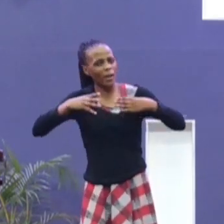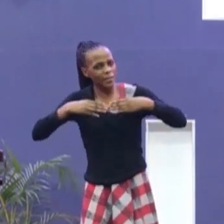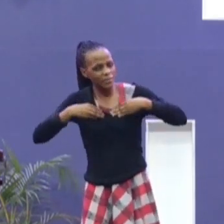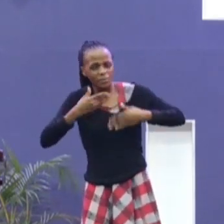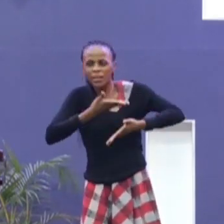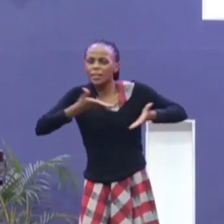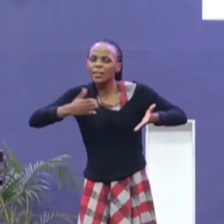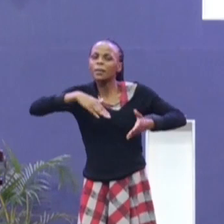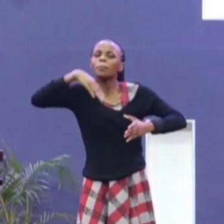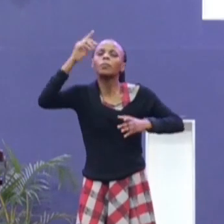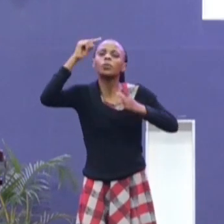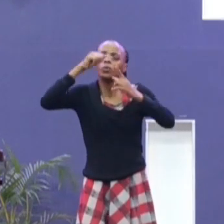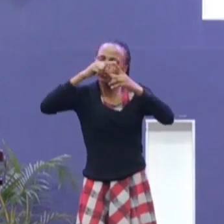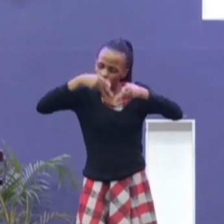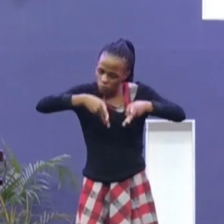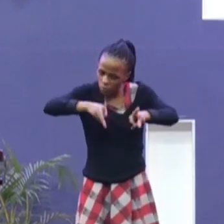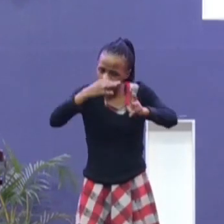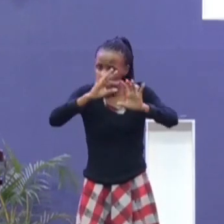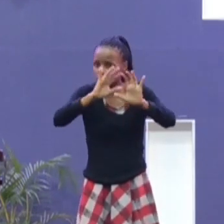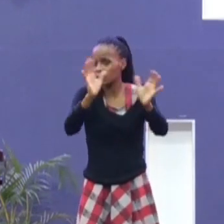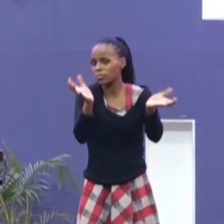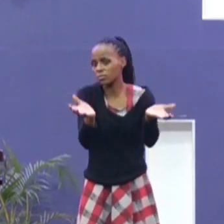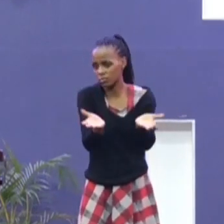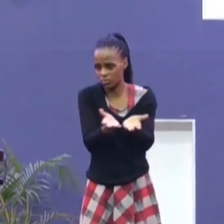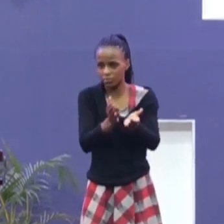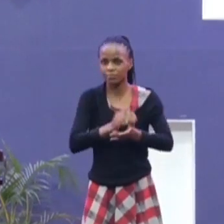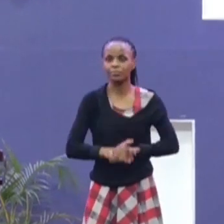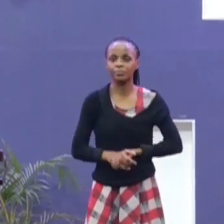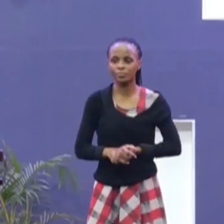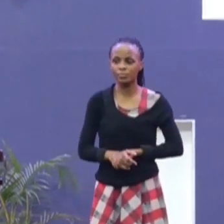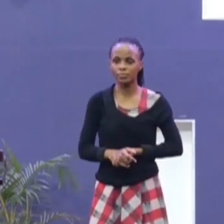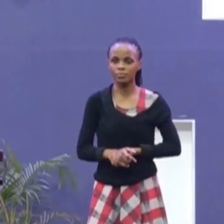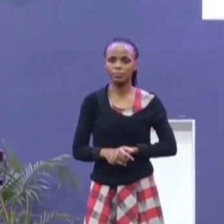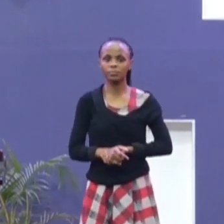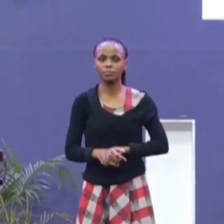this world. So temufaananyizibwa ng'emirembe gino.